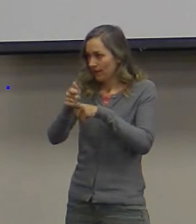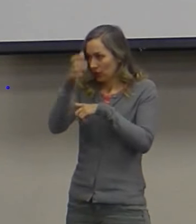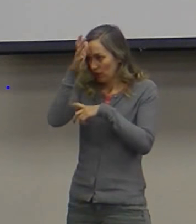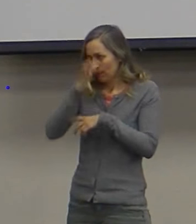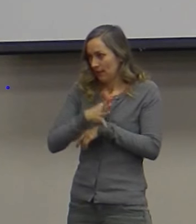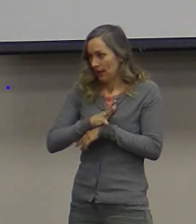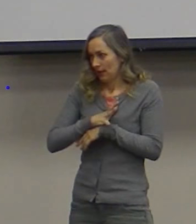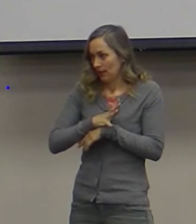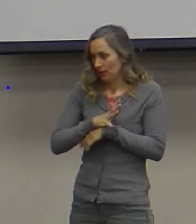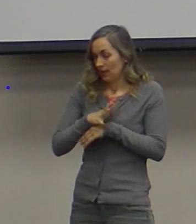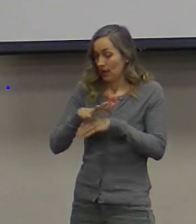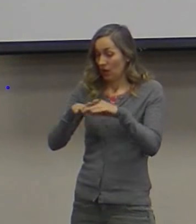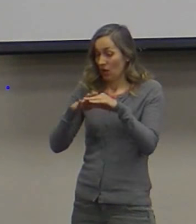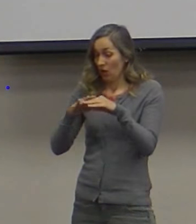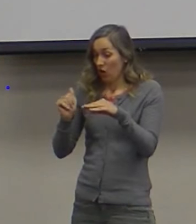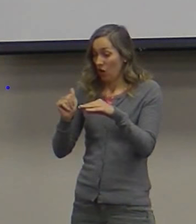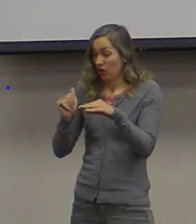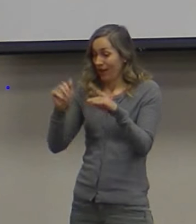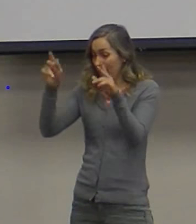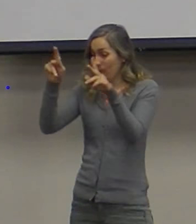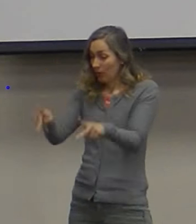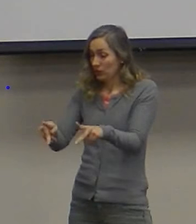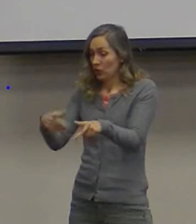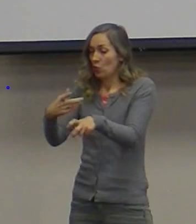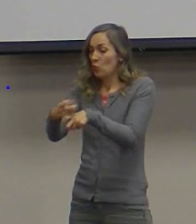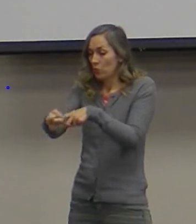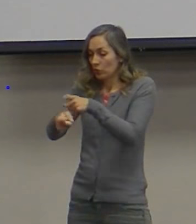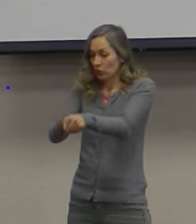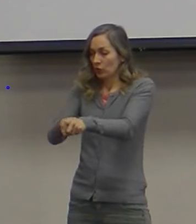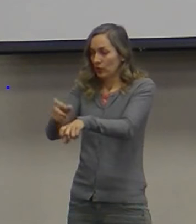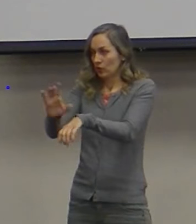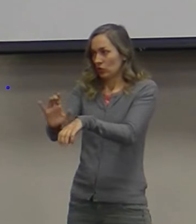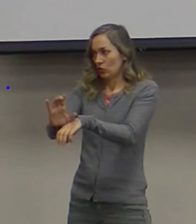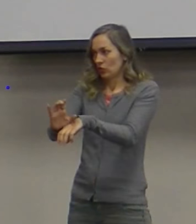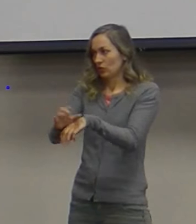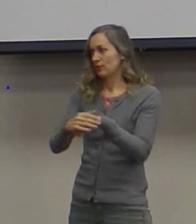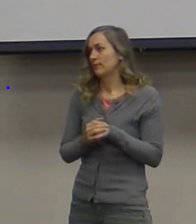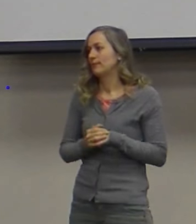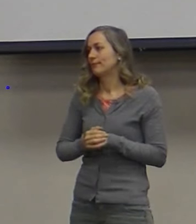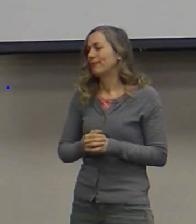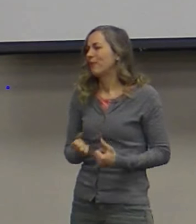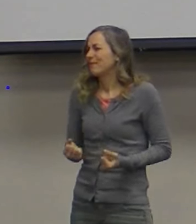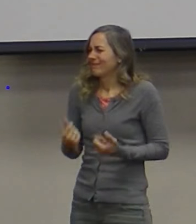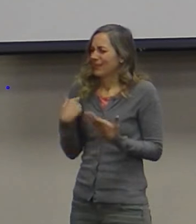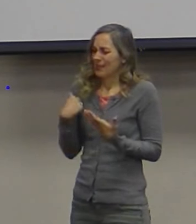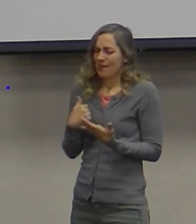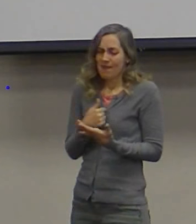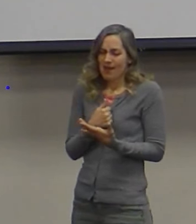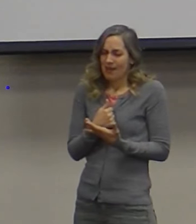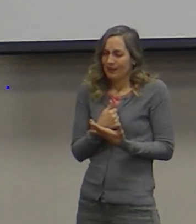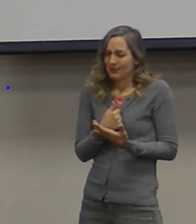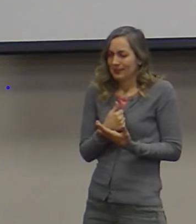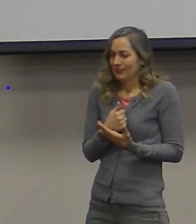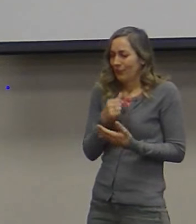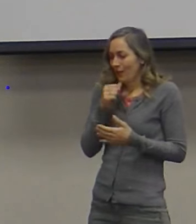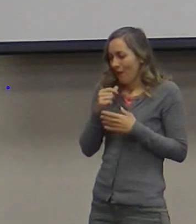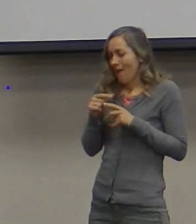a persecutor of his church. Now, many of us here, unlike